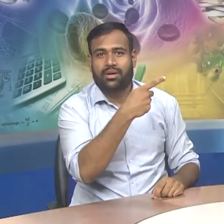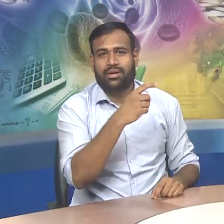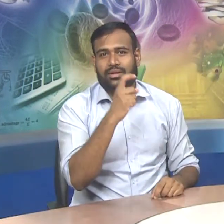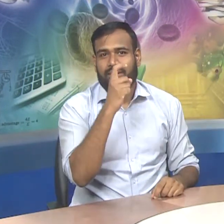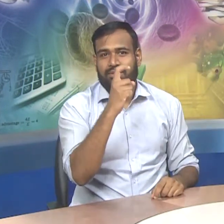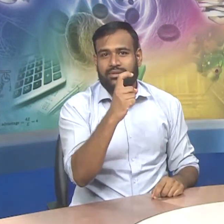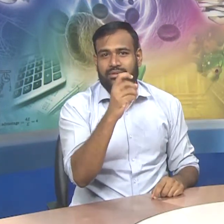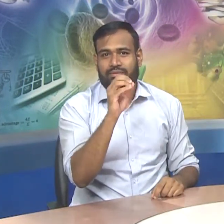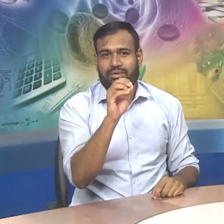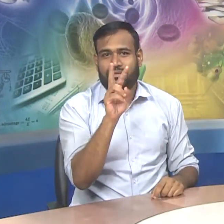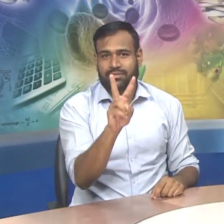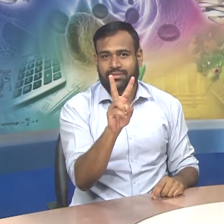702.28.